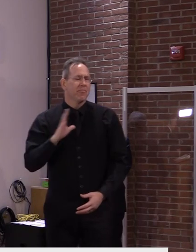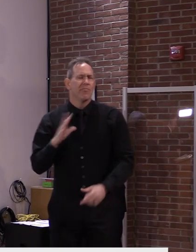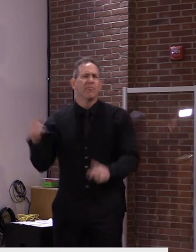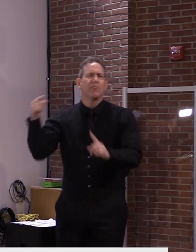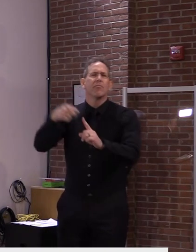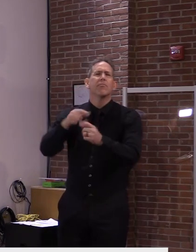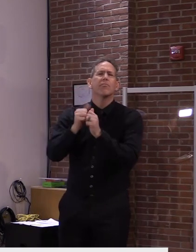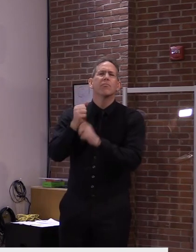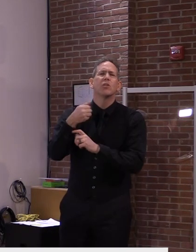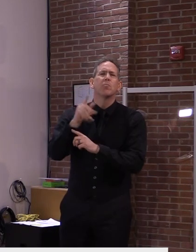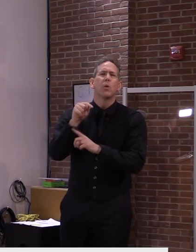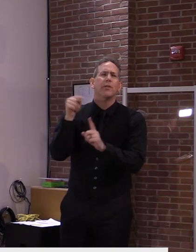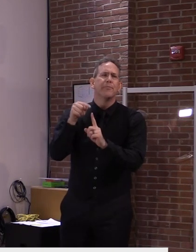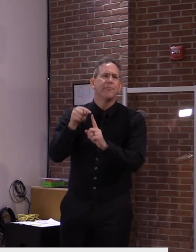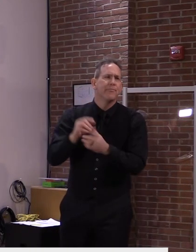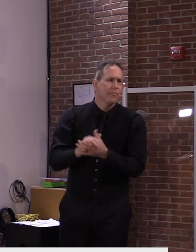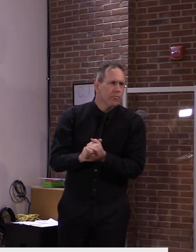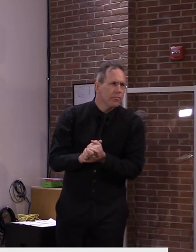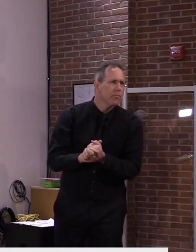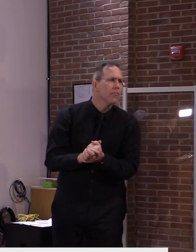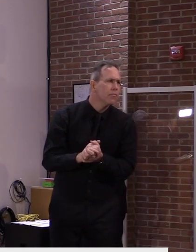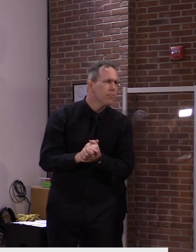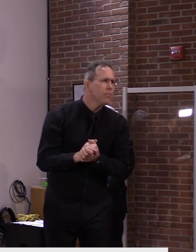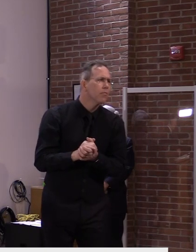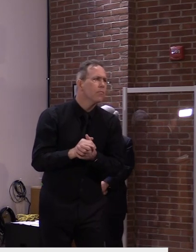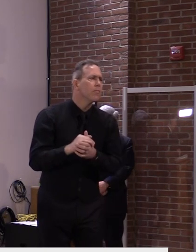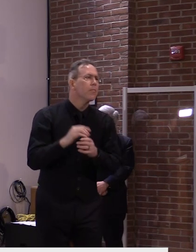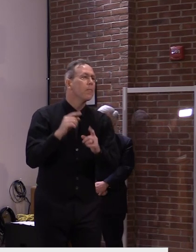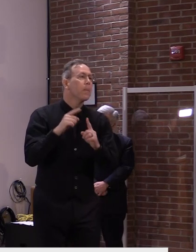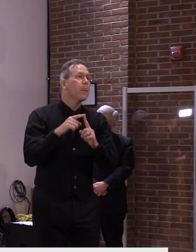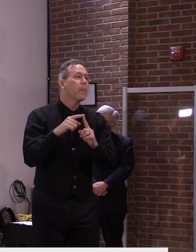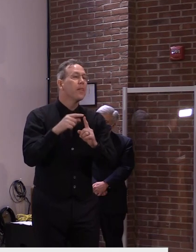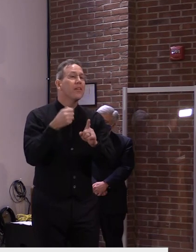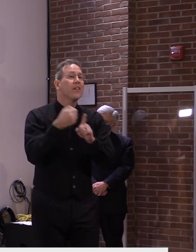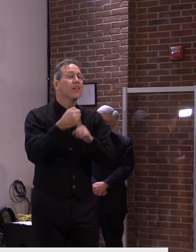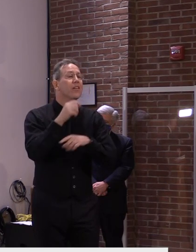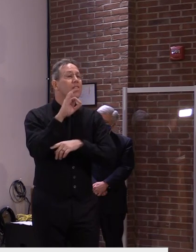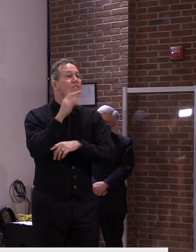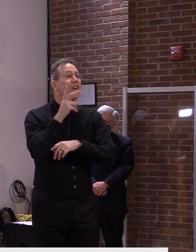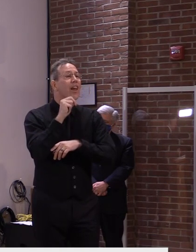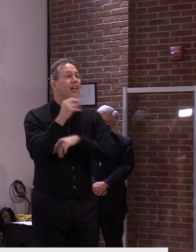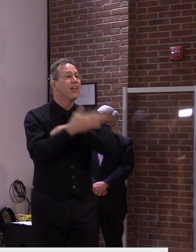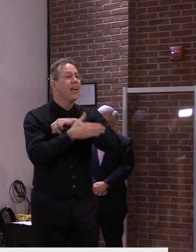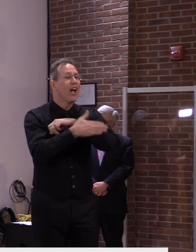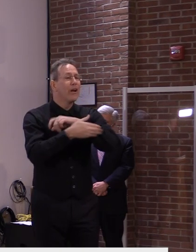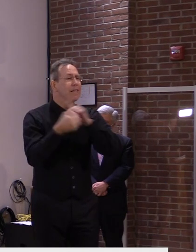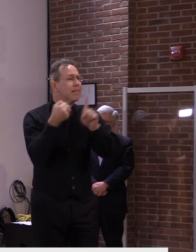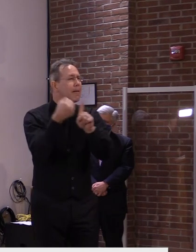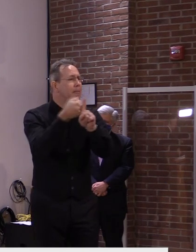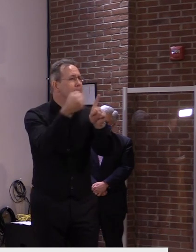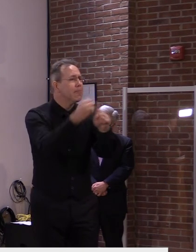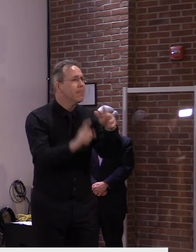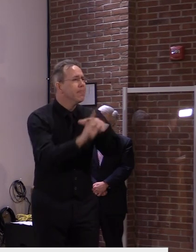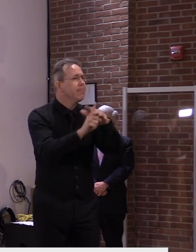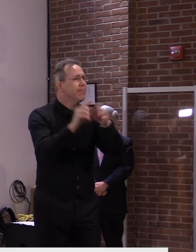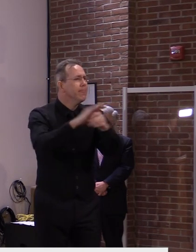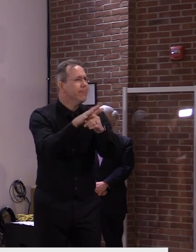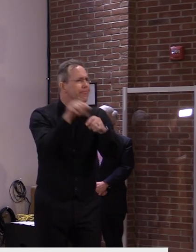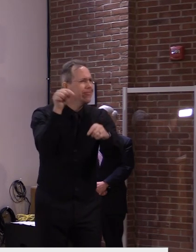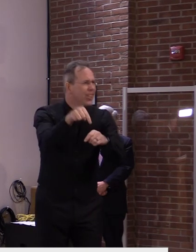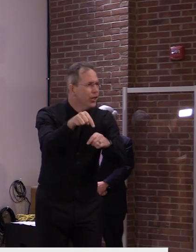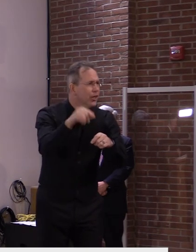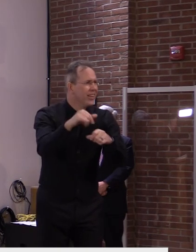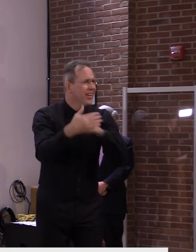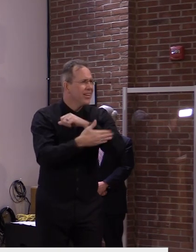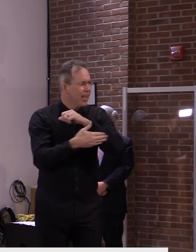Franklin County, as well as Bennington and Brattleboro County. Just in Franklin County, in the next 36 hours, we're